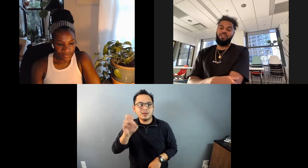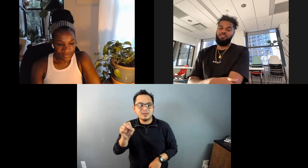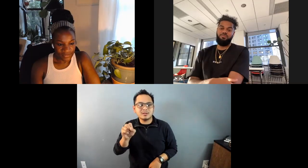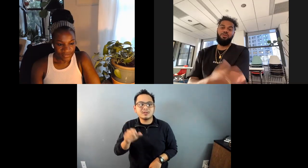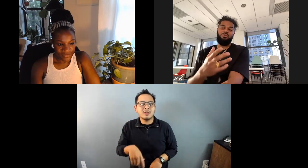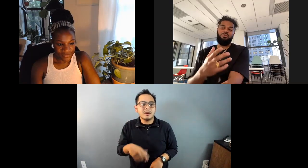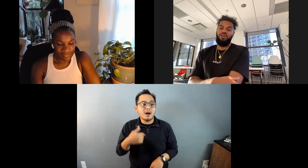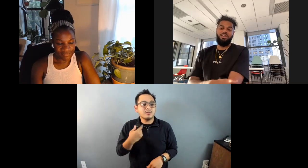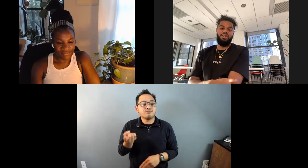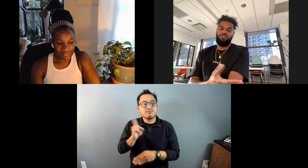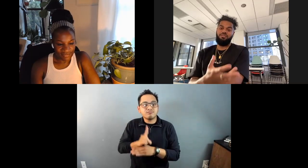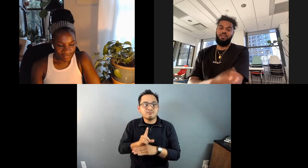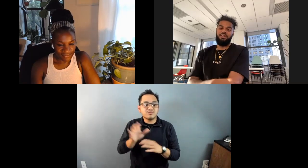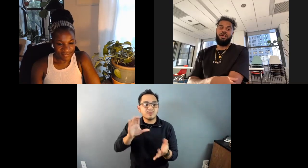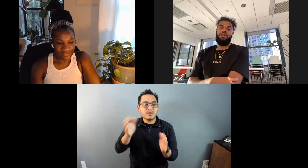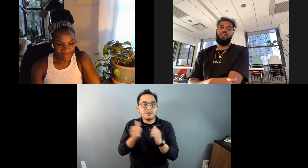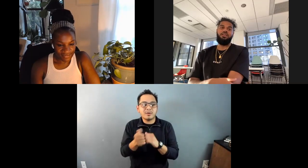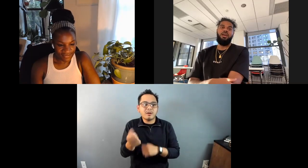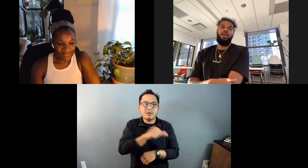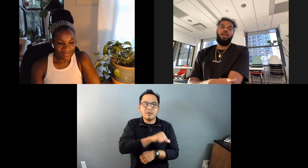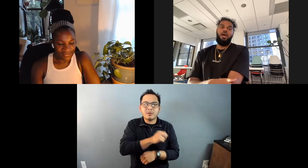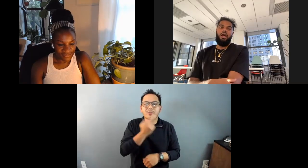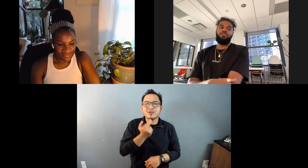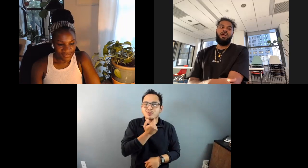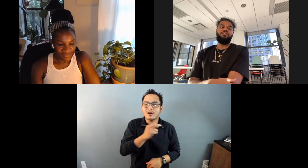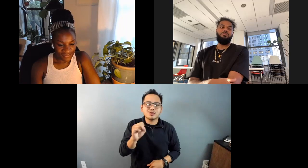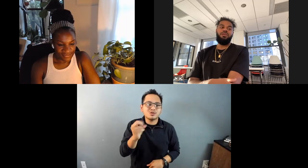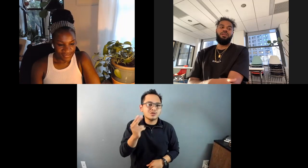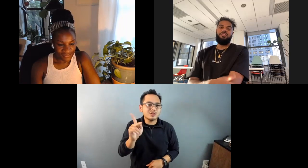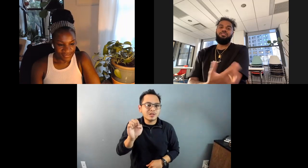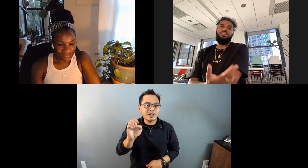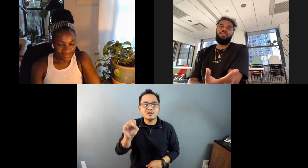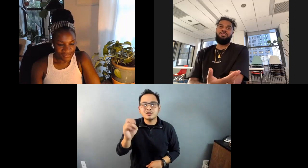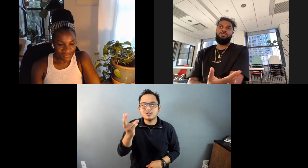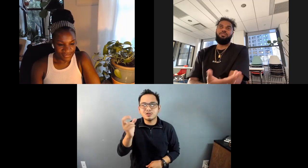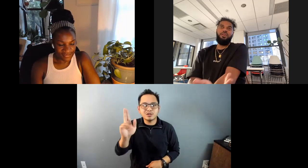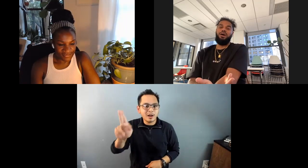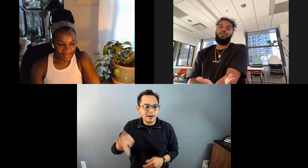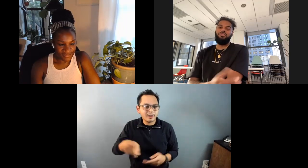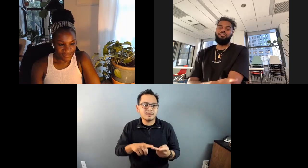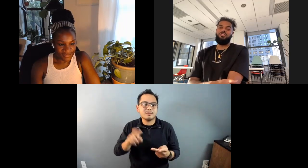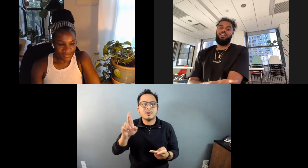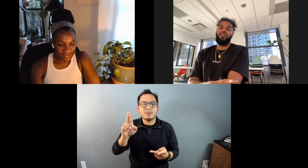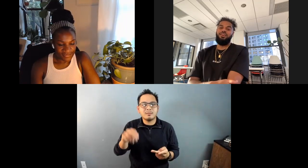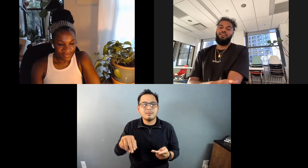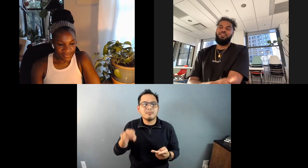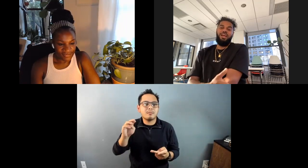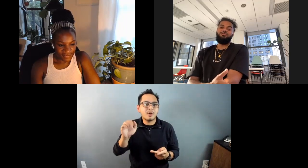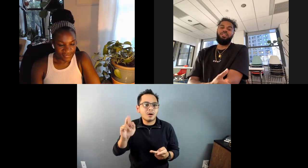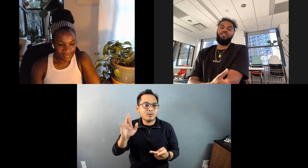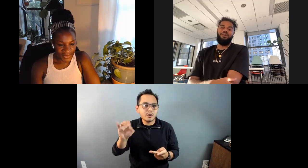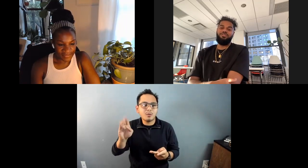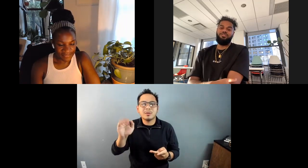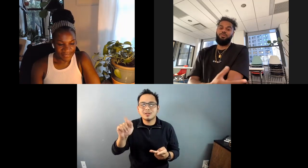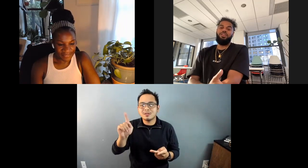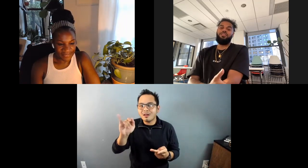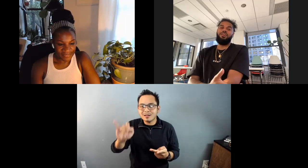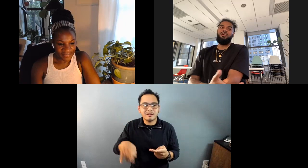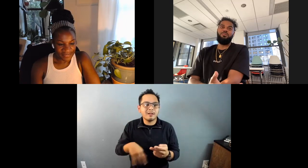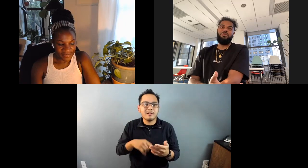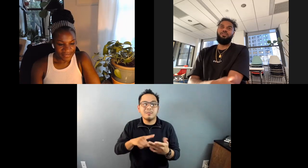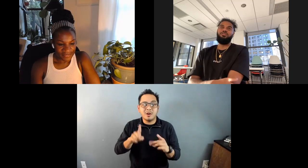rest of the world. I mean, the rest of America, and I have to, you know, consider them and the way they live and who they are and their plights